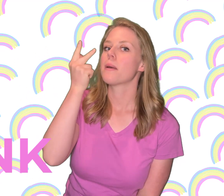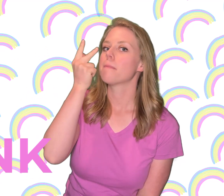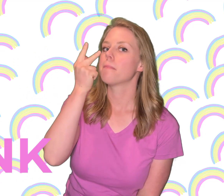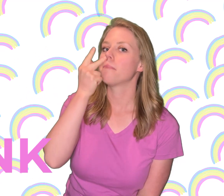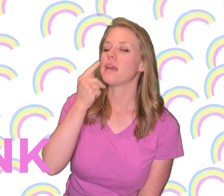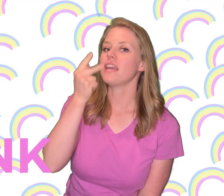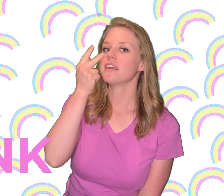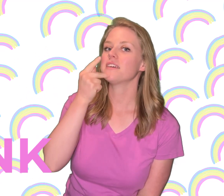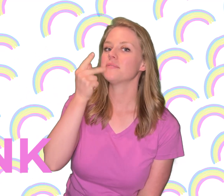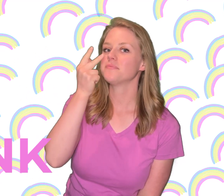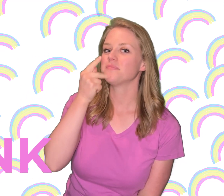pink,